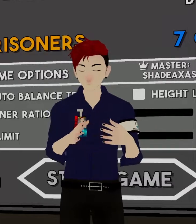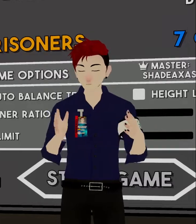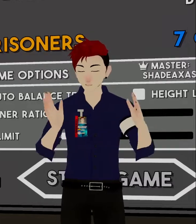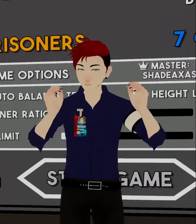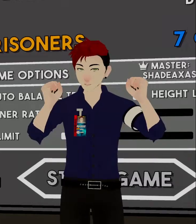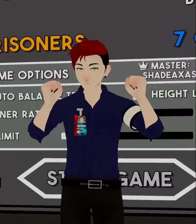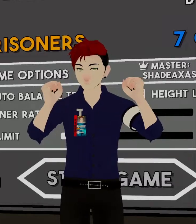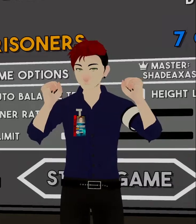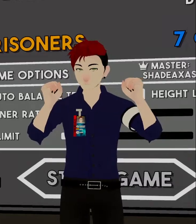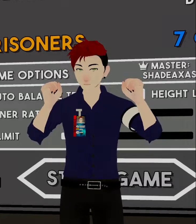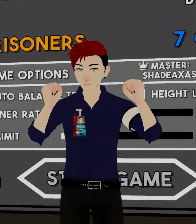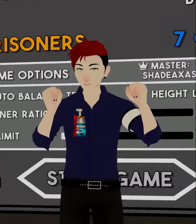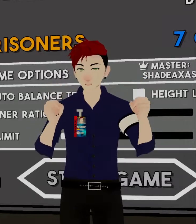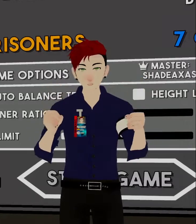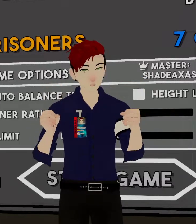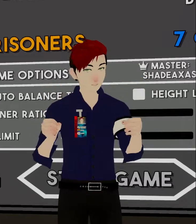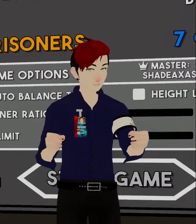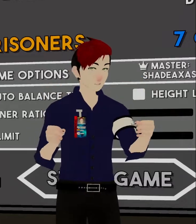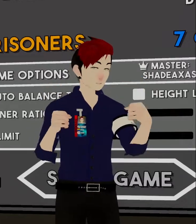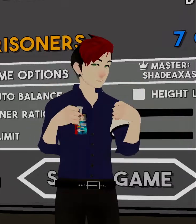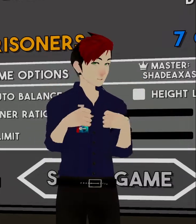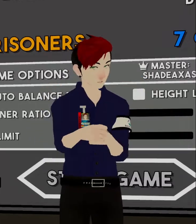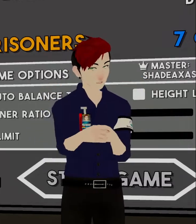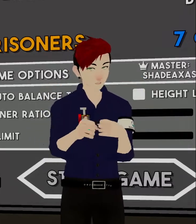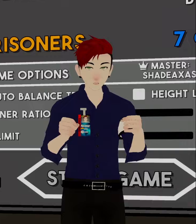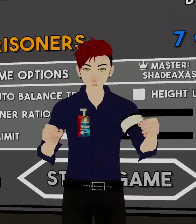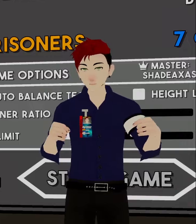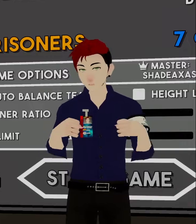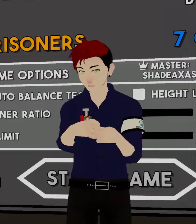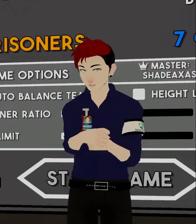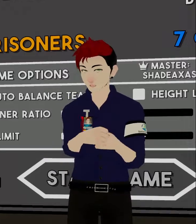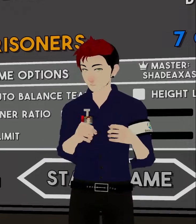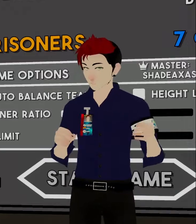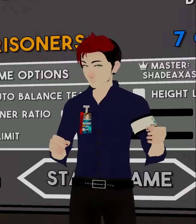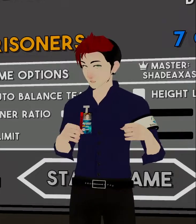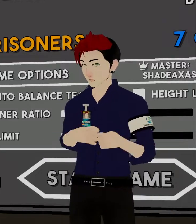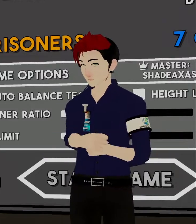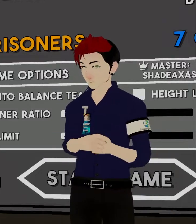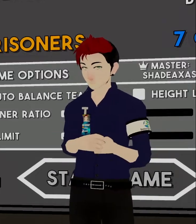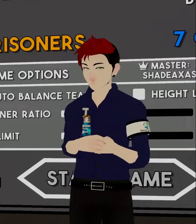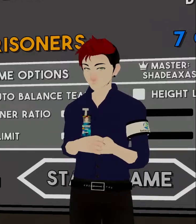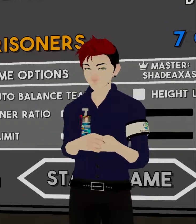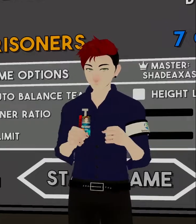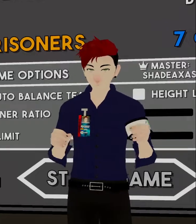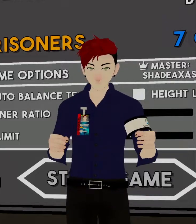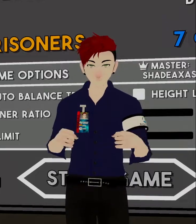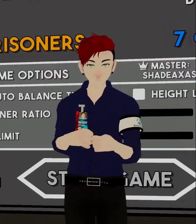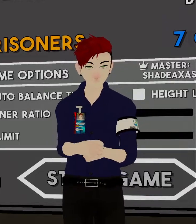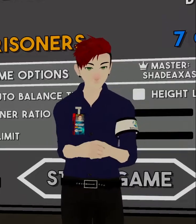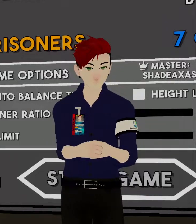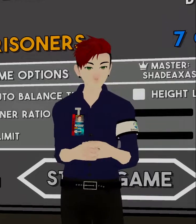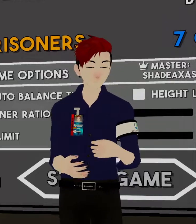but you're putting an O to say it's specifically the O room, the office. The office. All